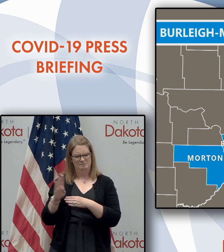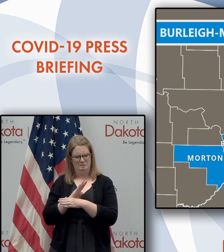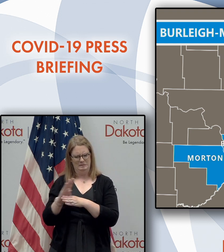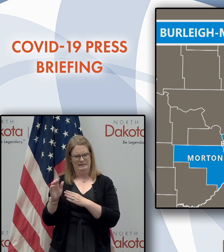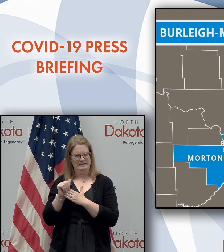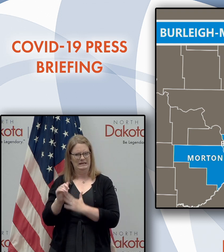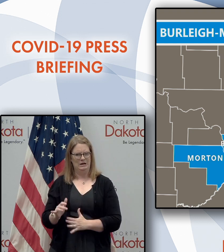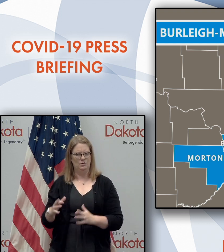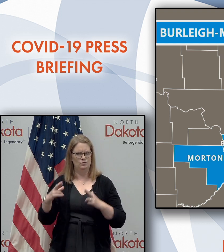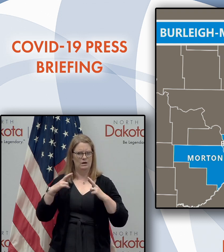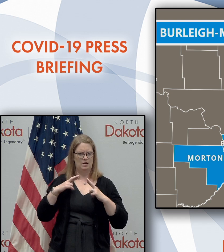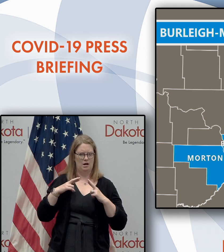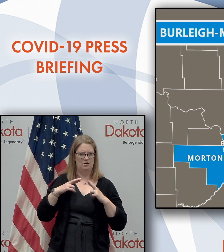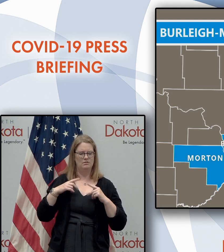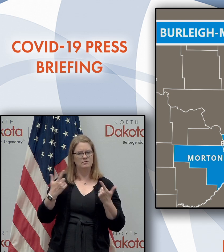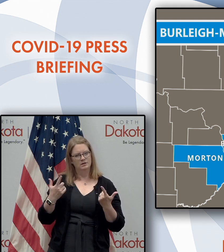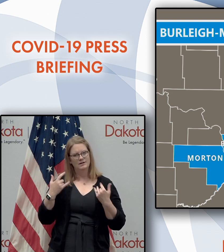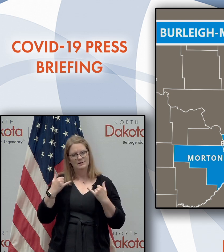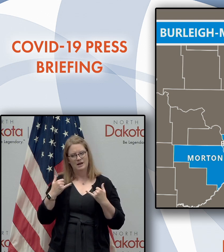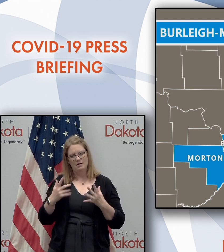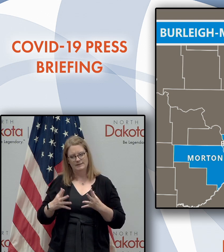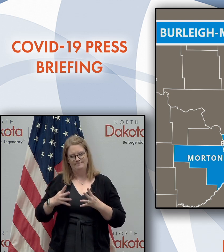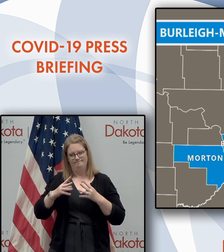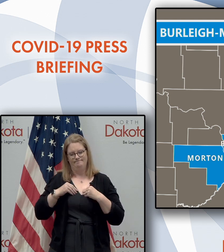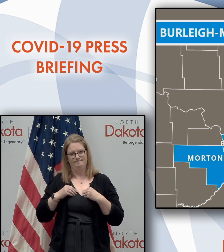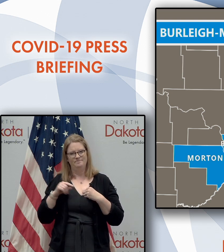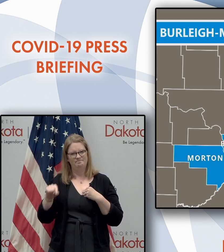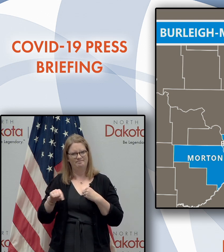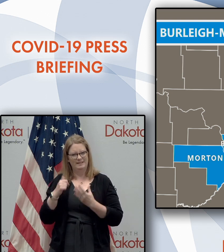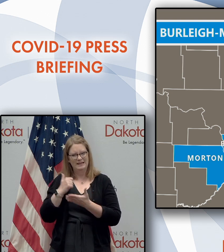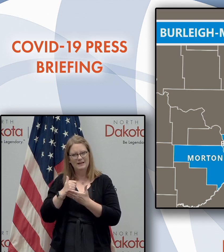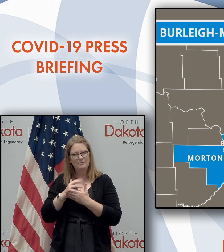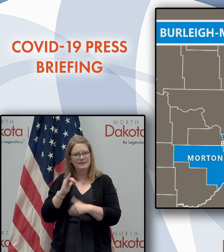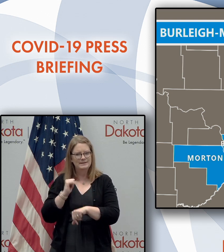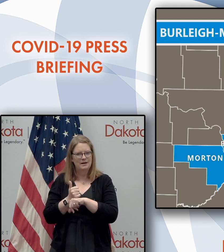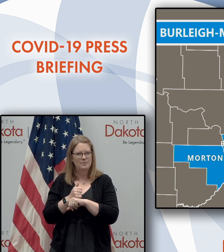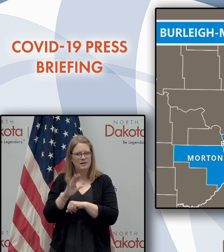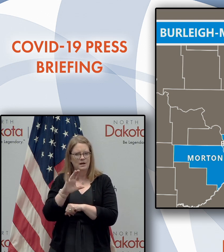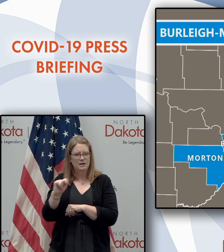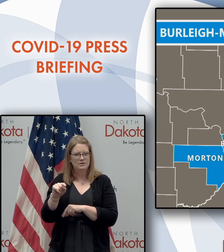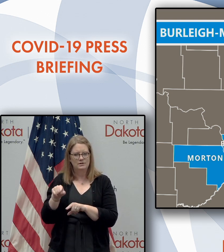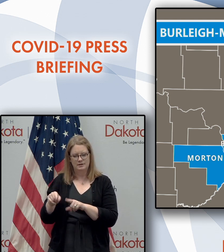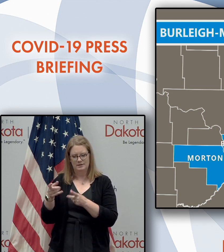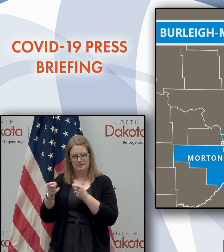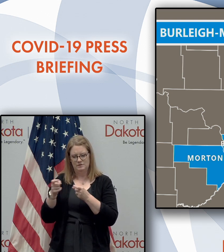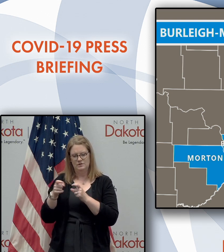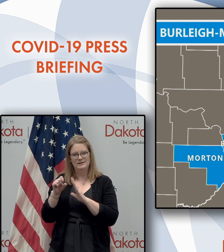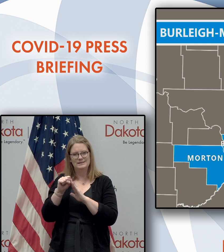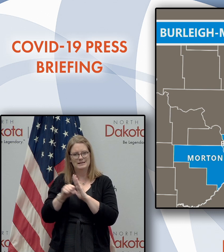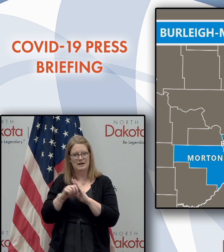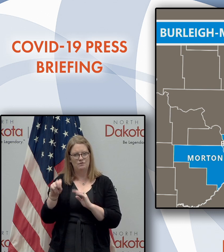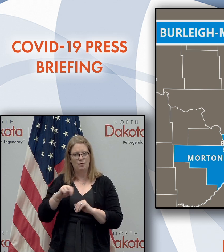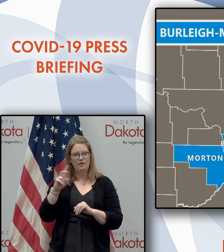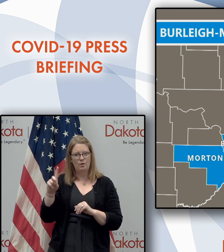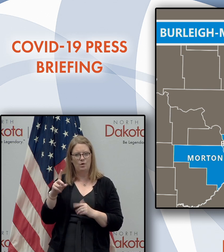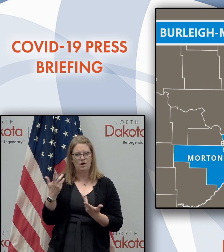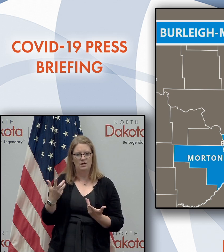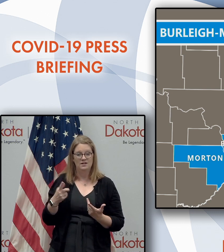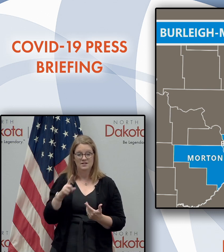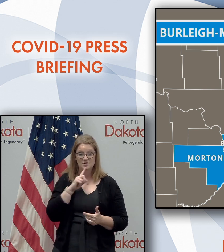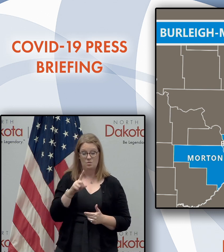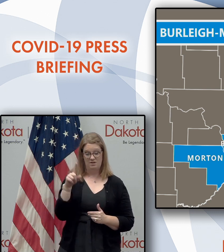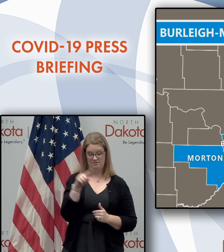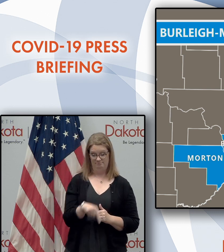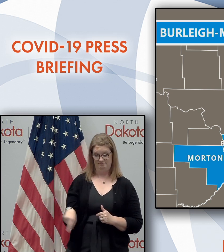leader, retired here from Bismarck, but who's been helping the state on contact tracing. He's the administrator for the state of North Dakota. So we've got a great team